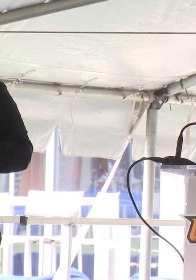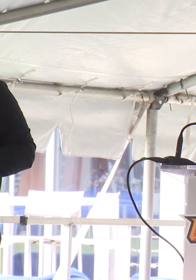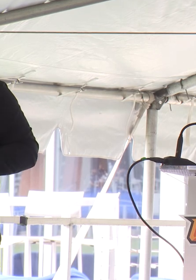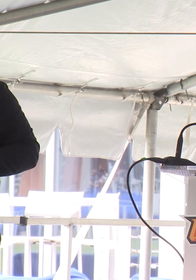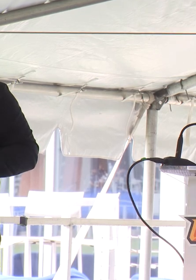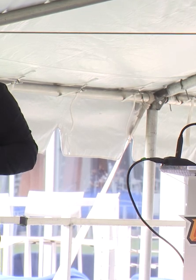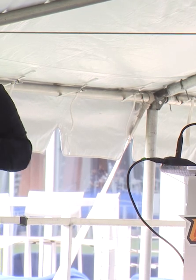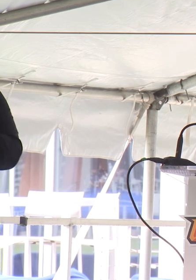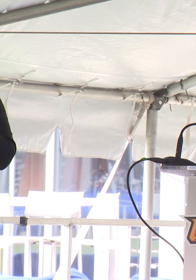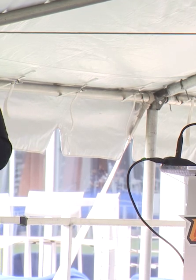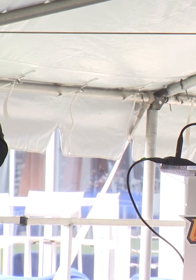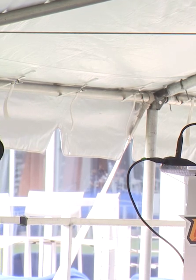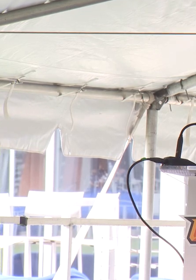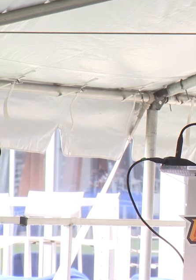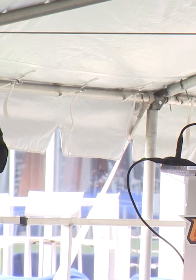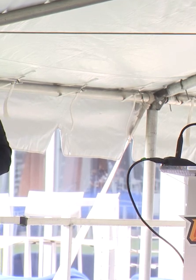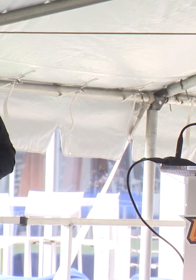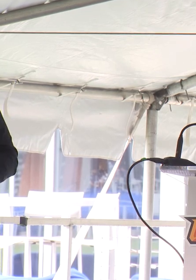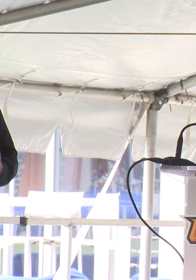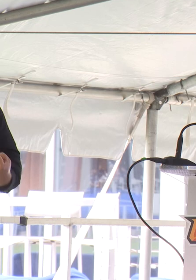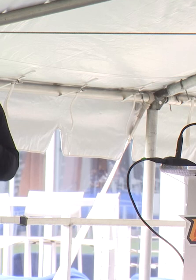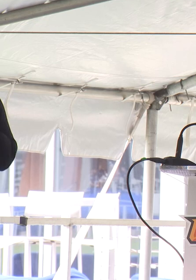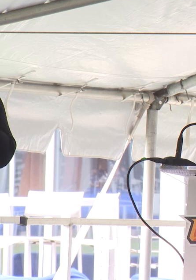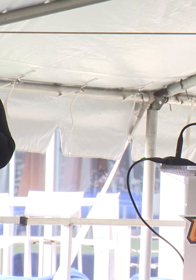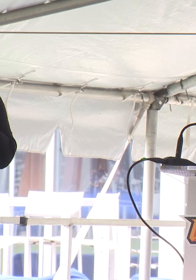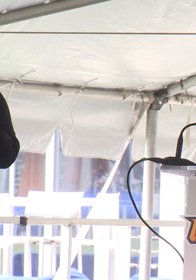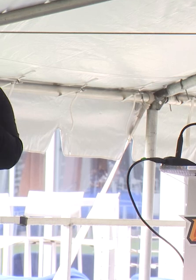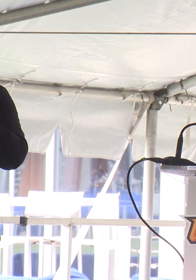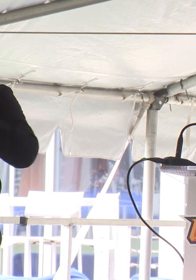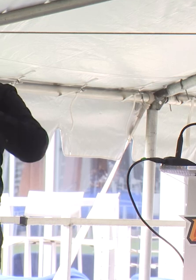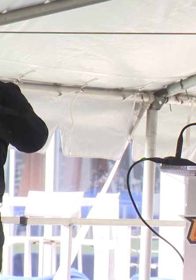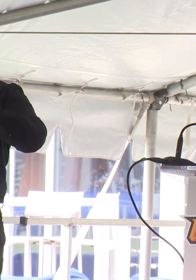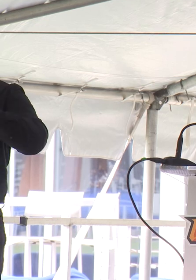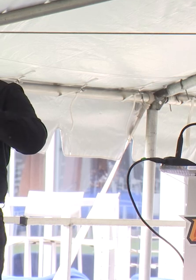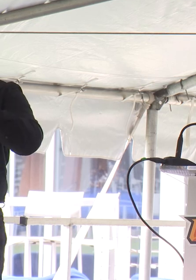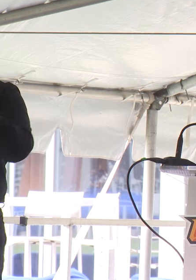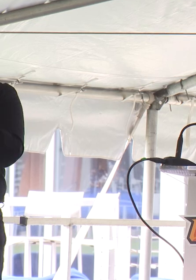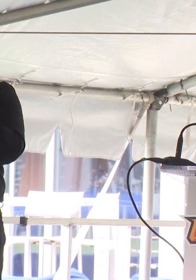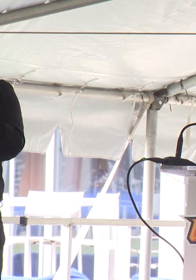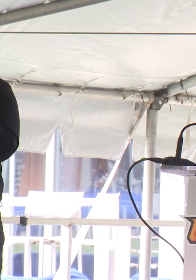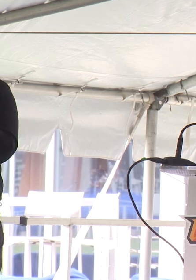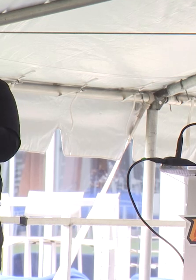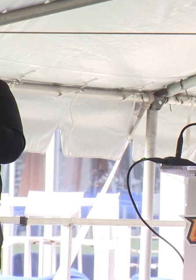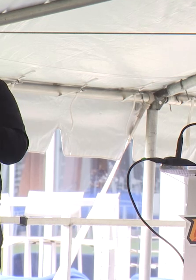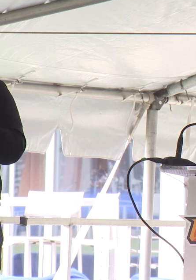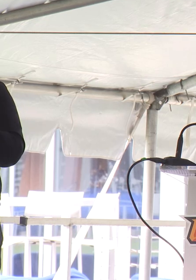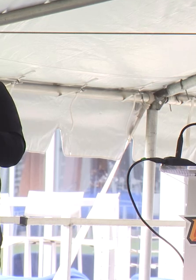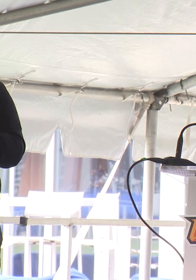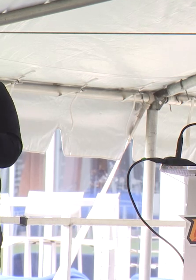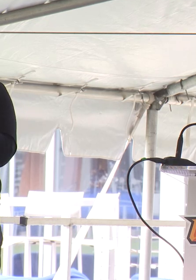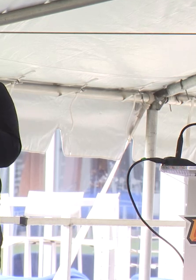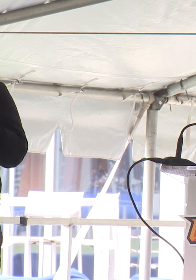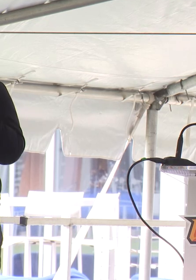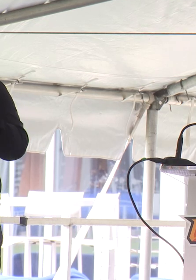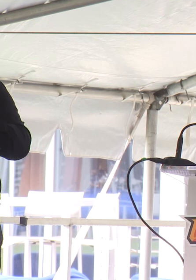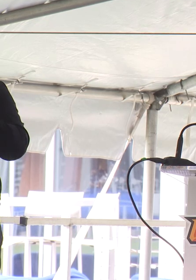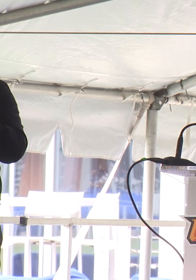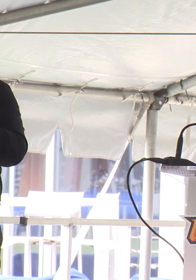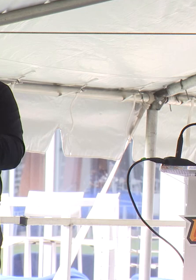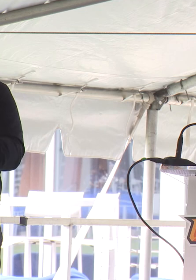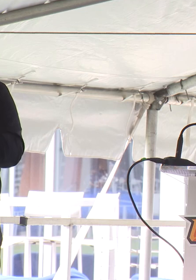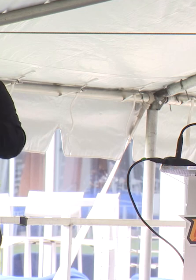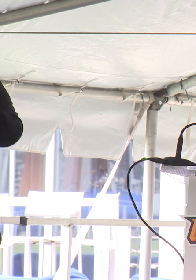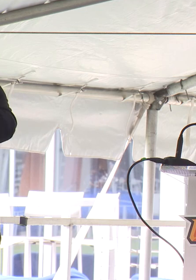Together, and with the Vackar support, we have the opportunity to shape a future filled with promise,